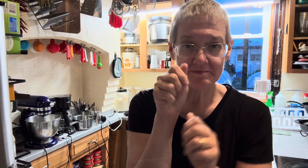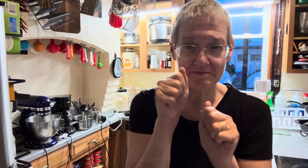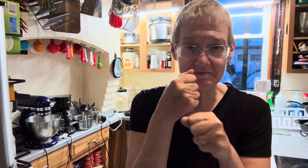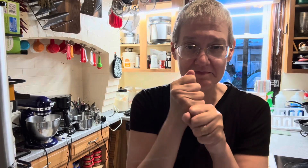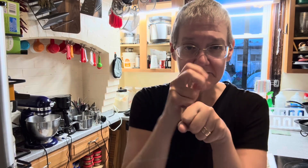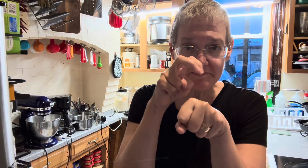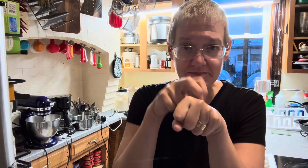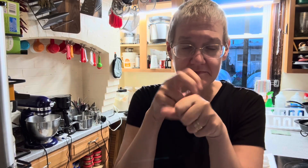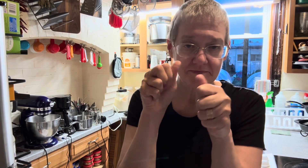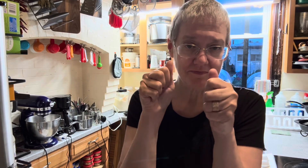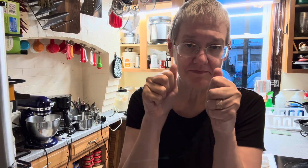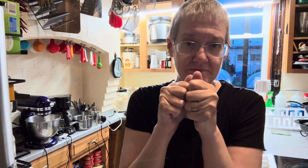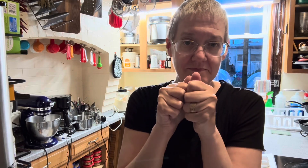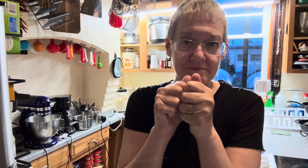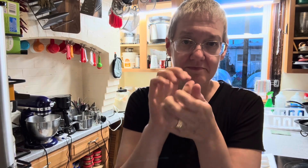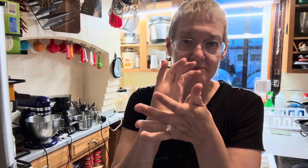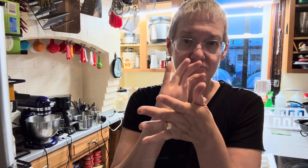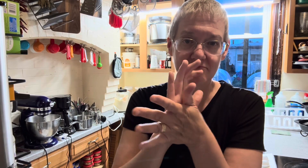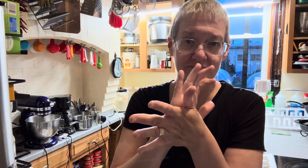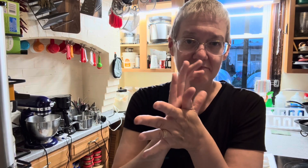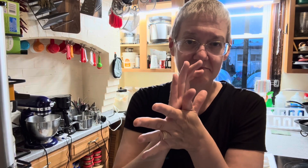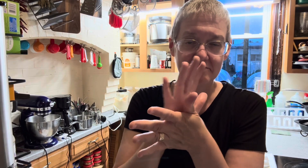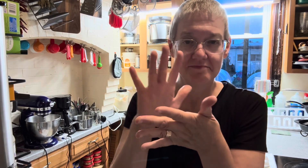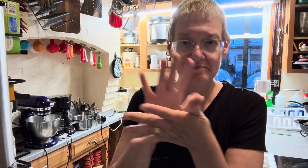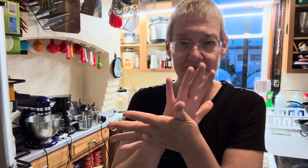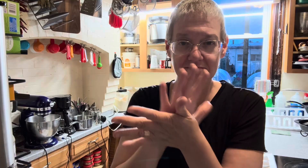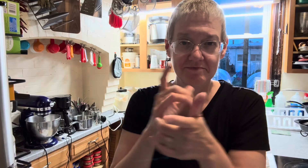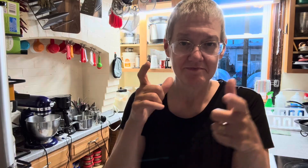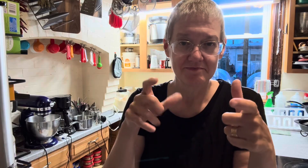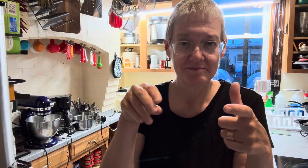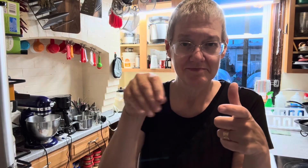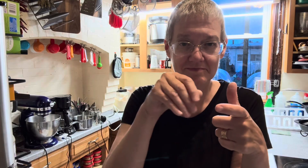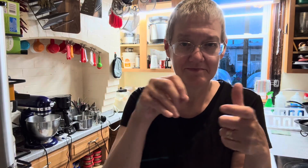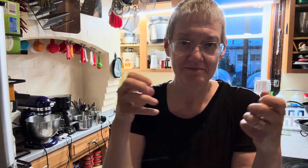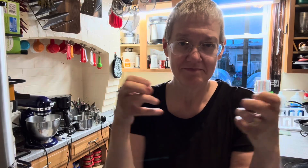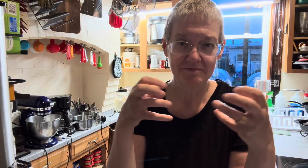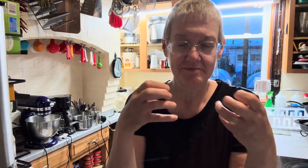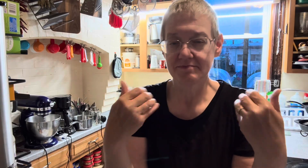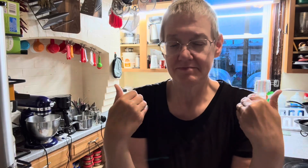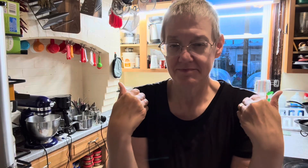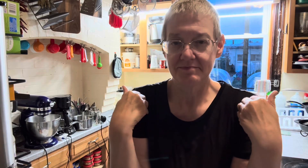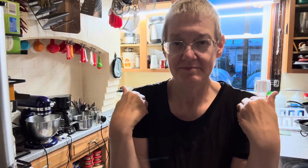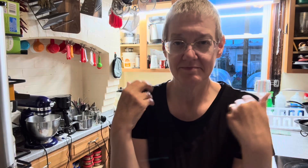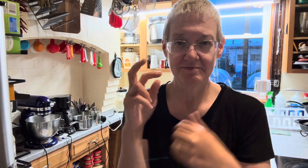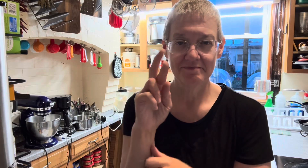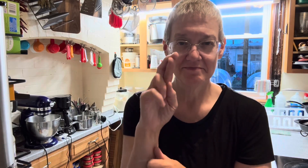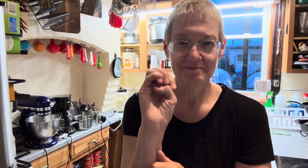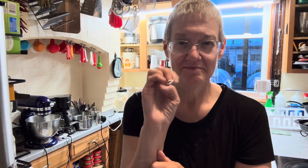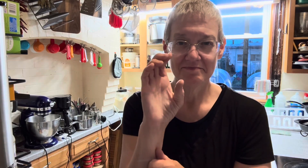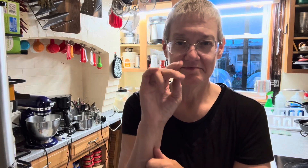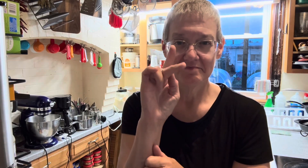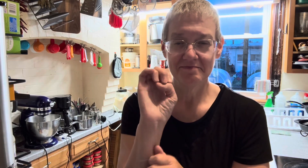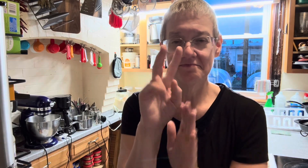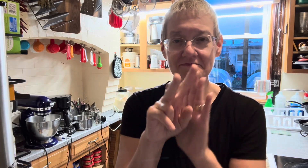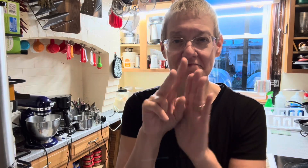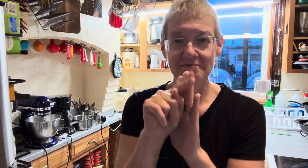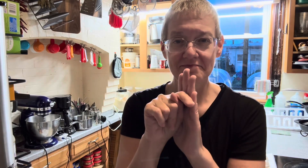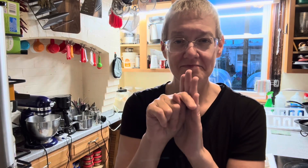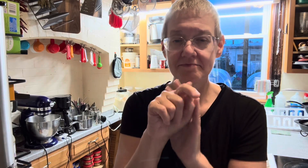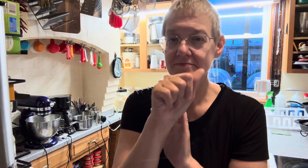Now you can also make chips with shredded cheese on a paper plate in the microwave. I did that for many years. I